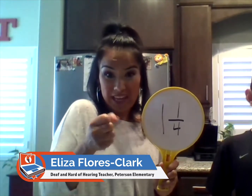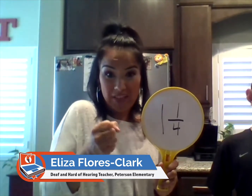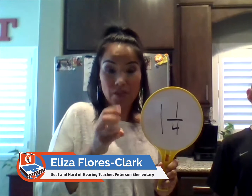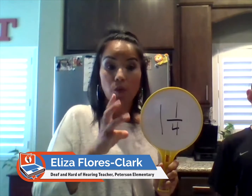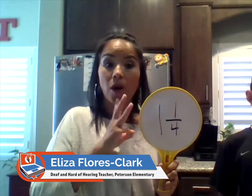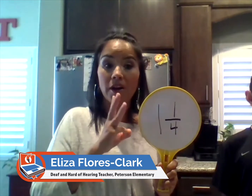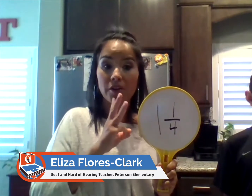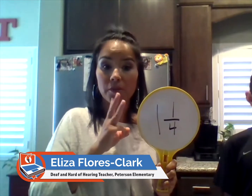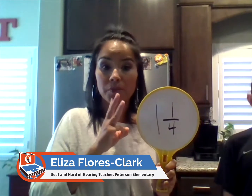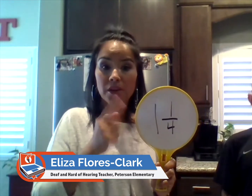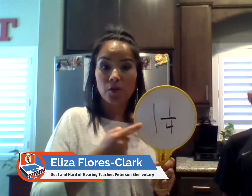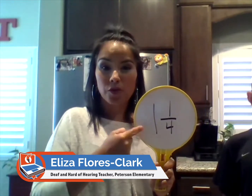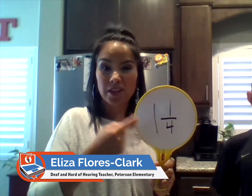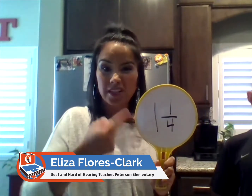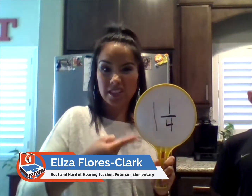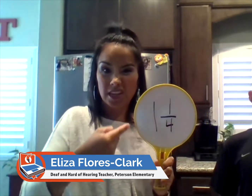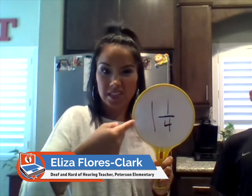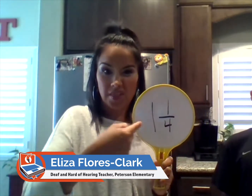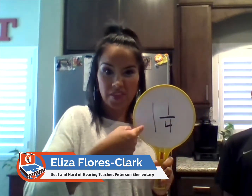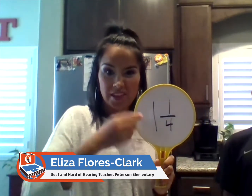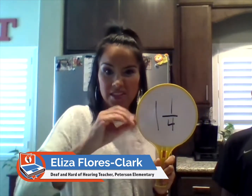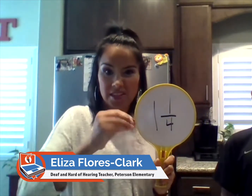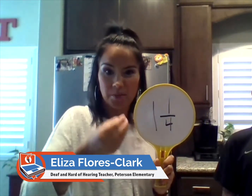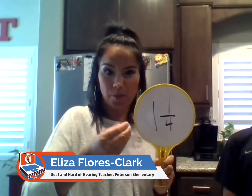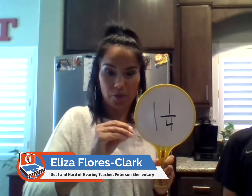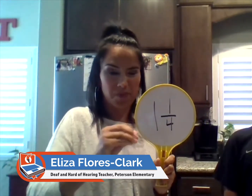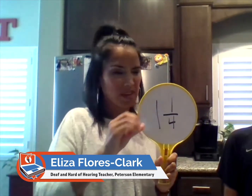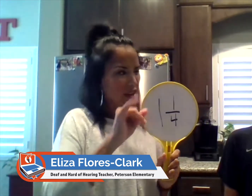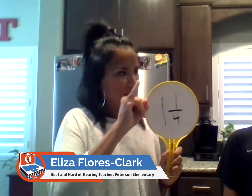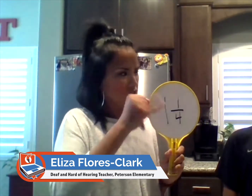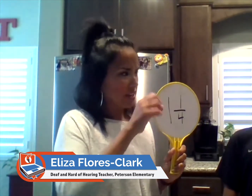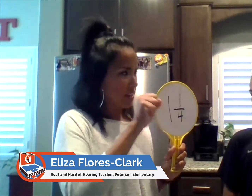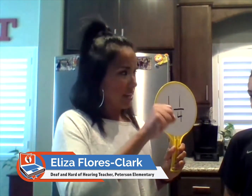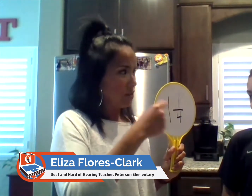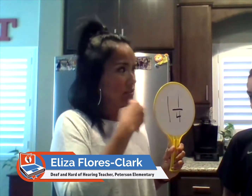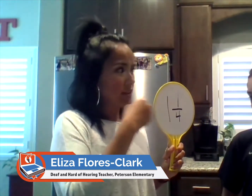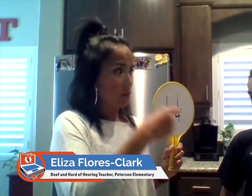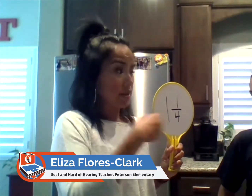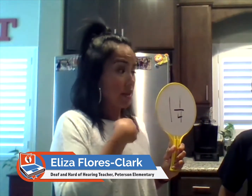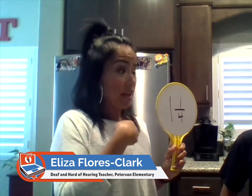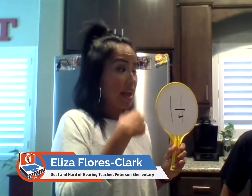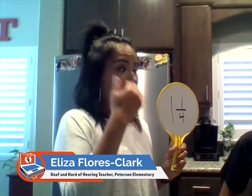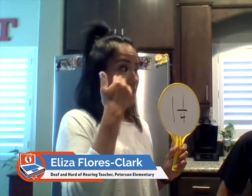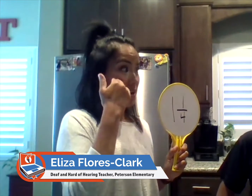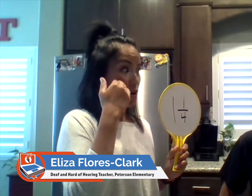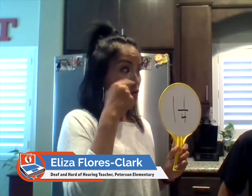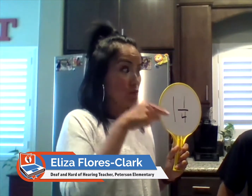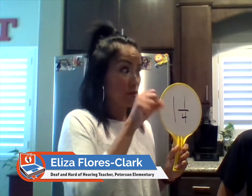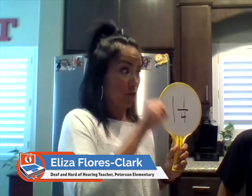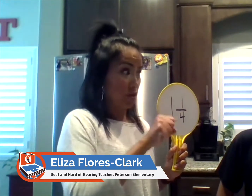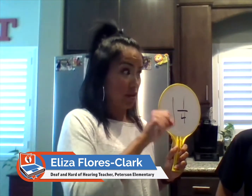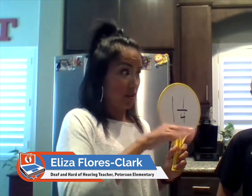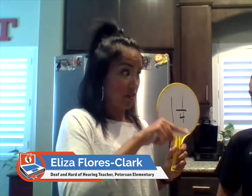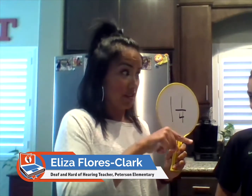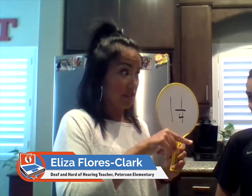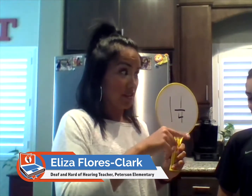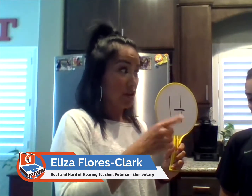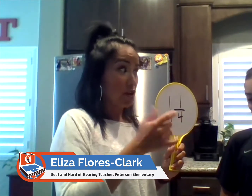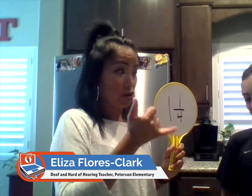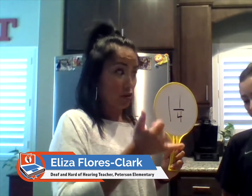the water, we're going to discuss this number. Jaden, can you tell me, and I know you've been working on this currently